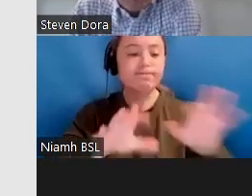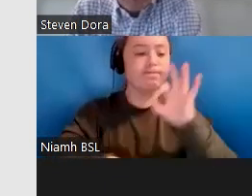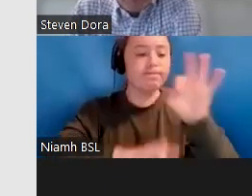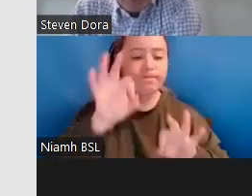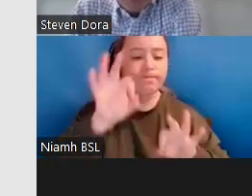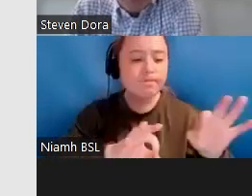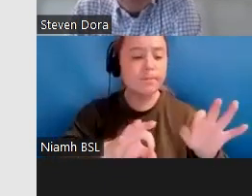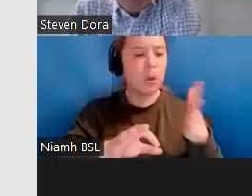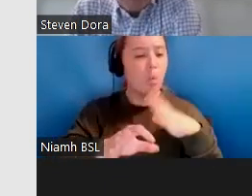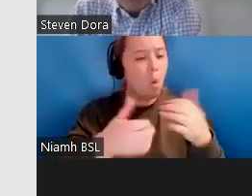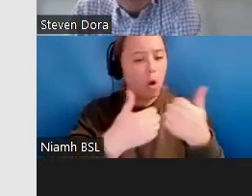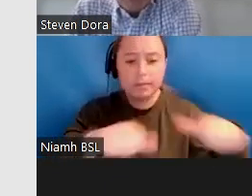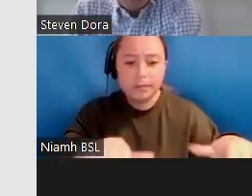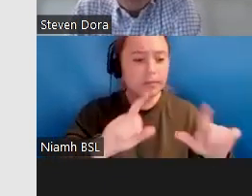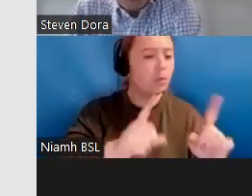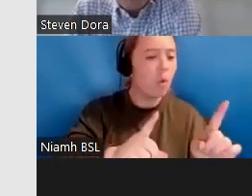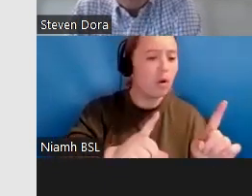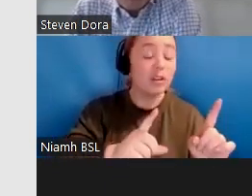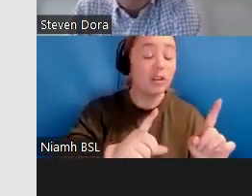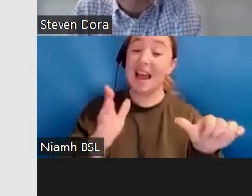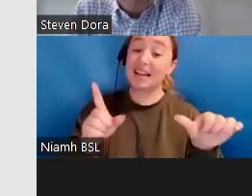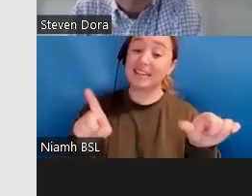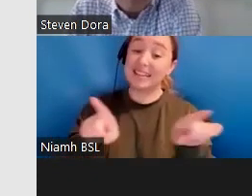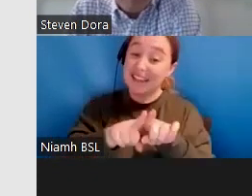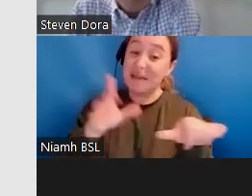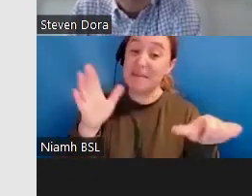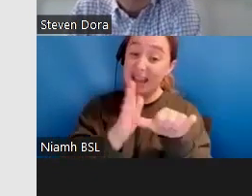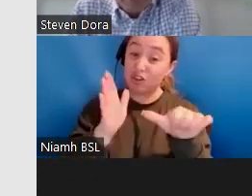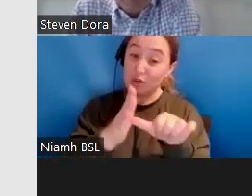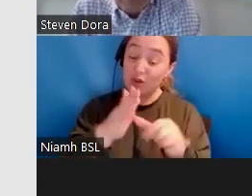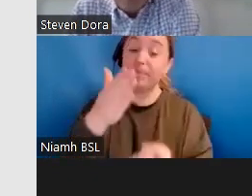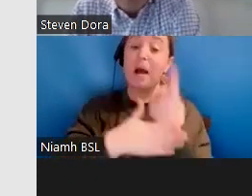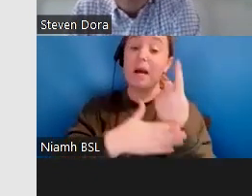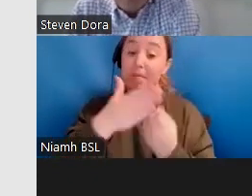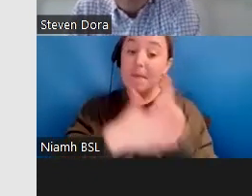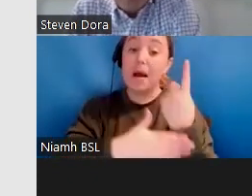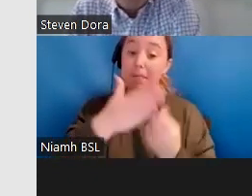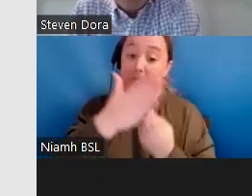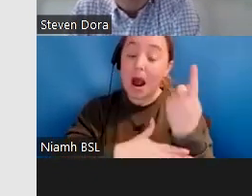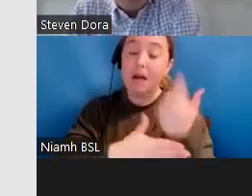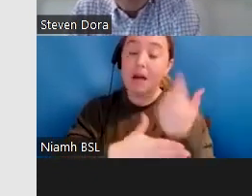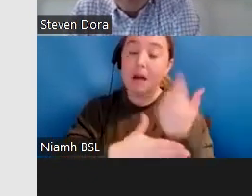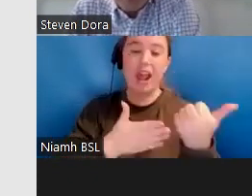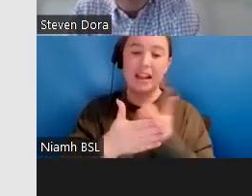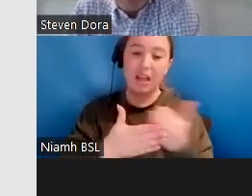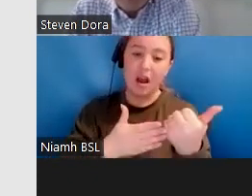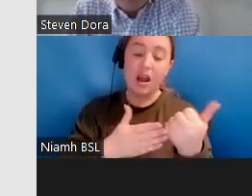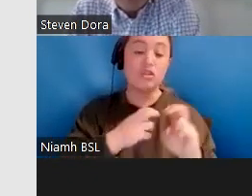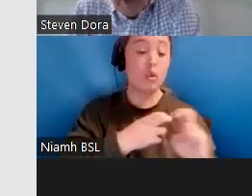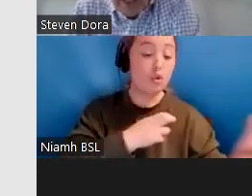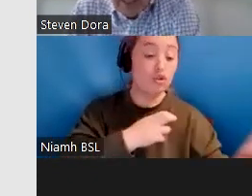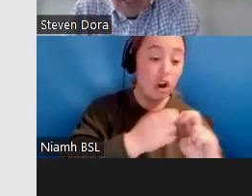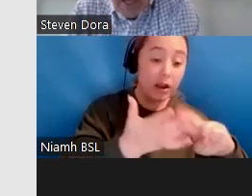What was really striking was that the same issues were coming up, namely journey planning, information